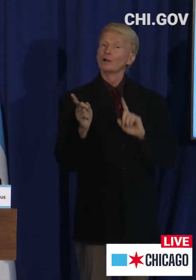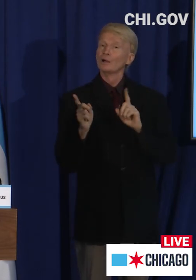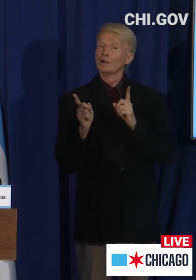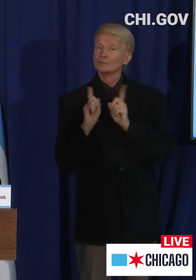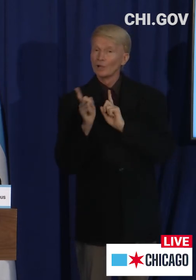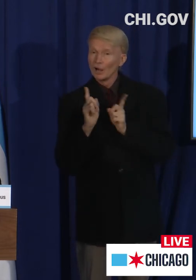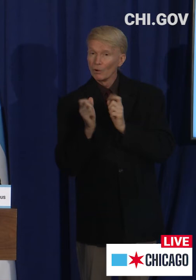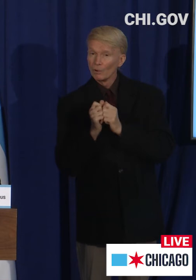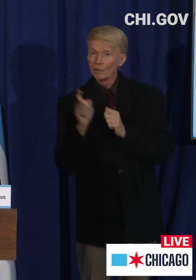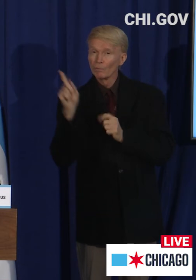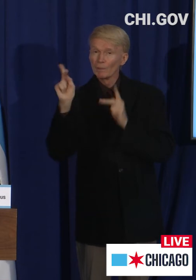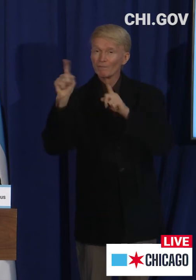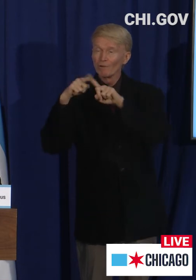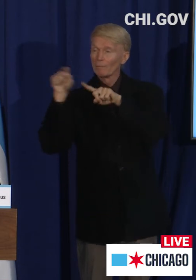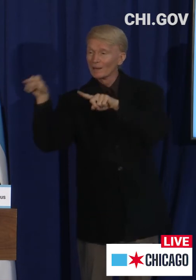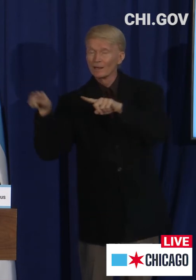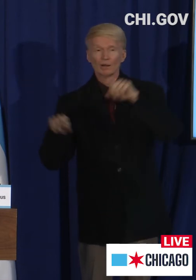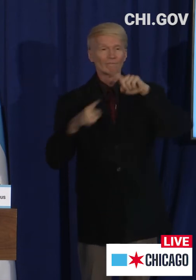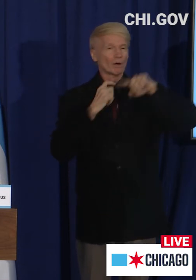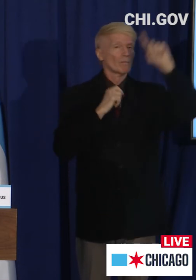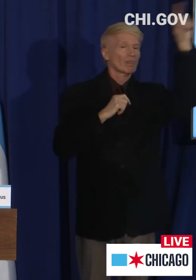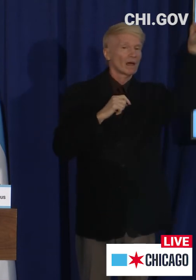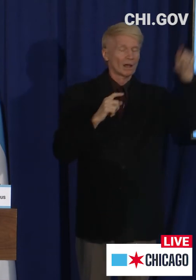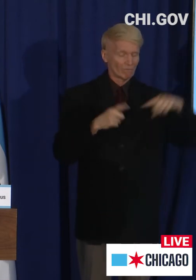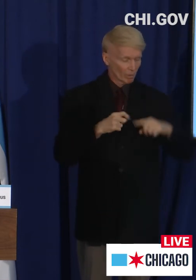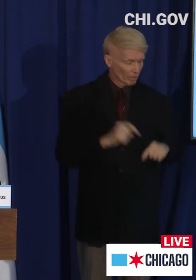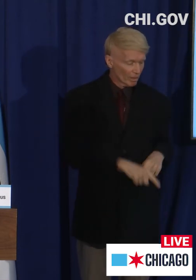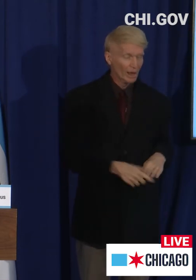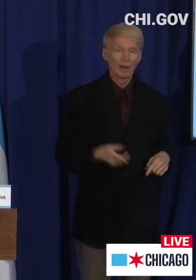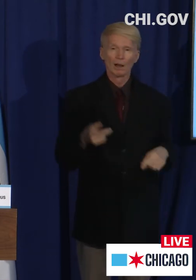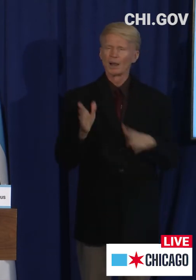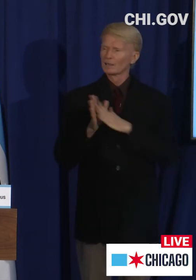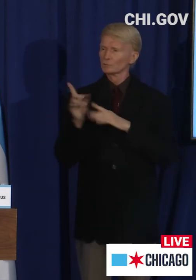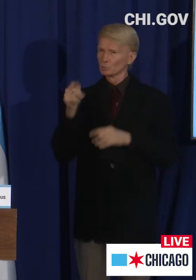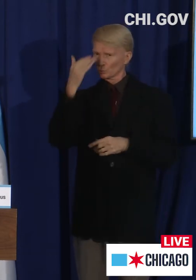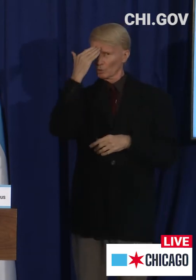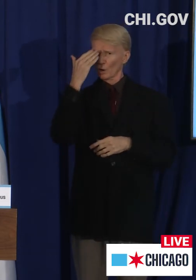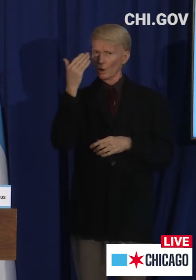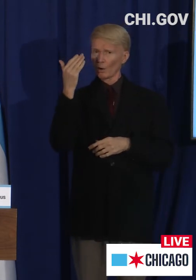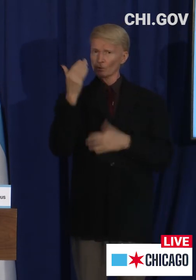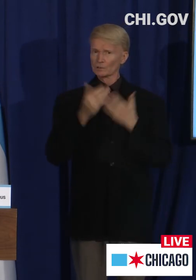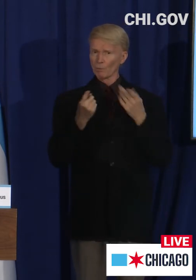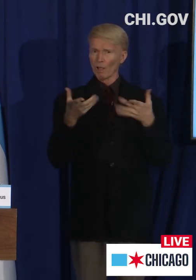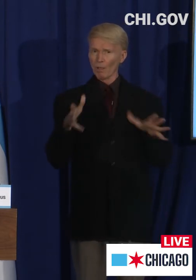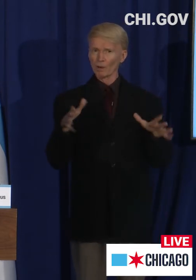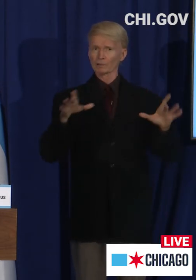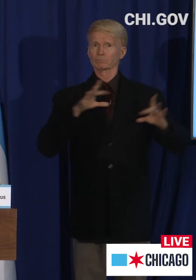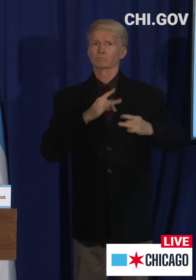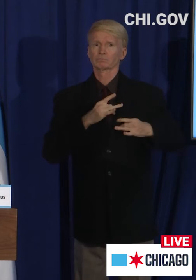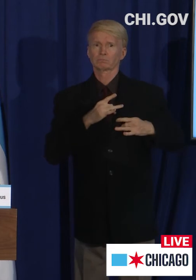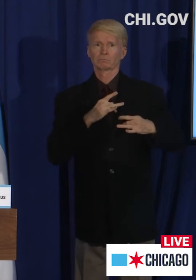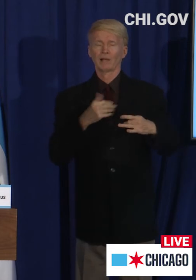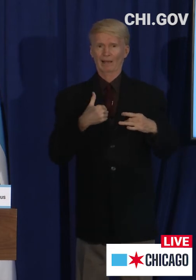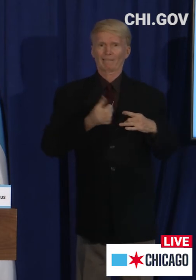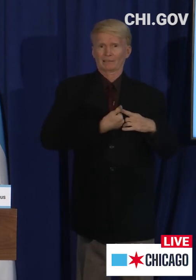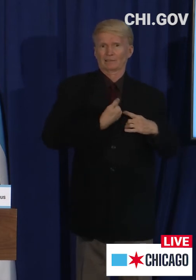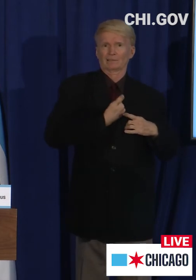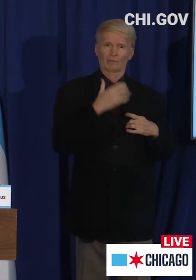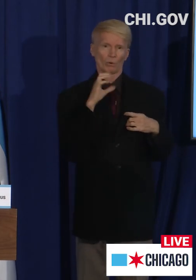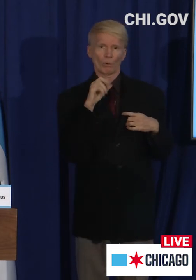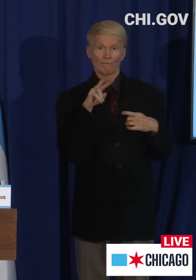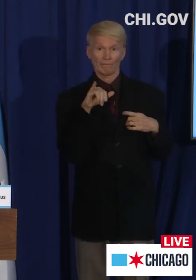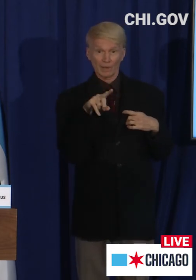parts of the city. We ask, do you know someone who had COVID? Do you have a sense of how you may have been infected? And particularly